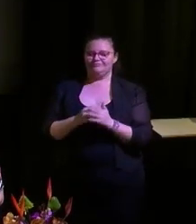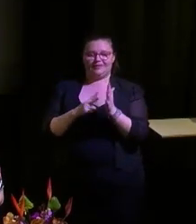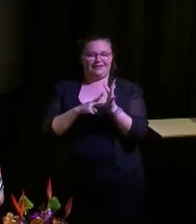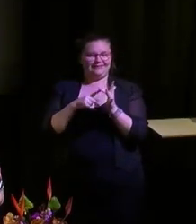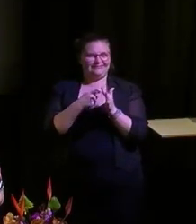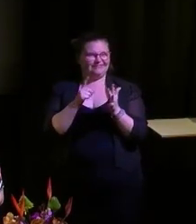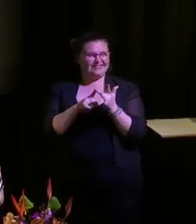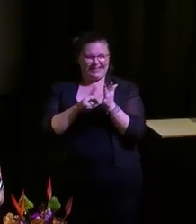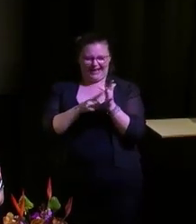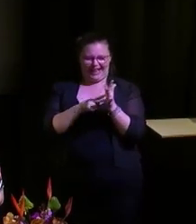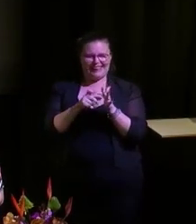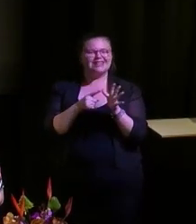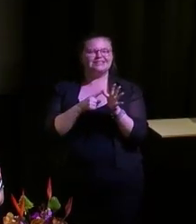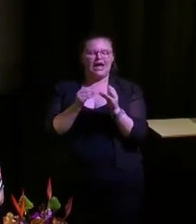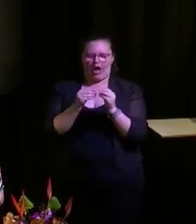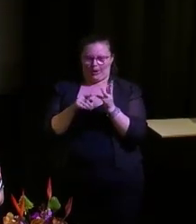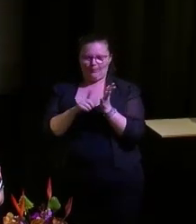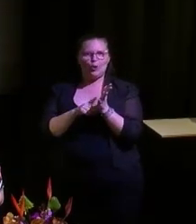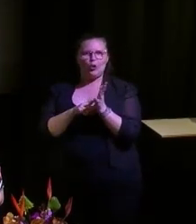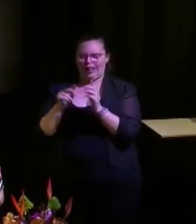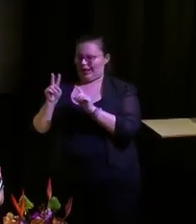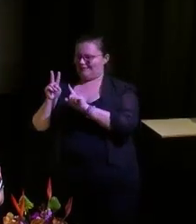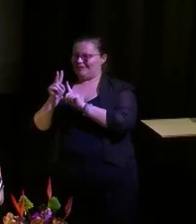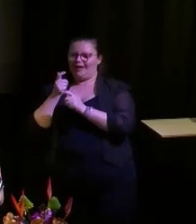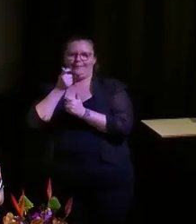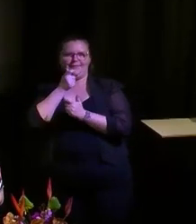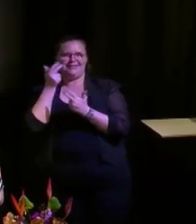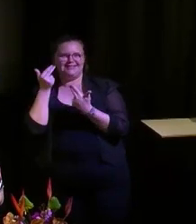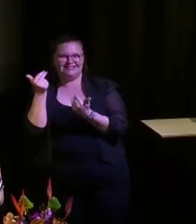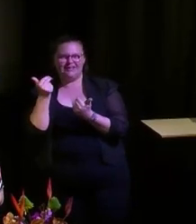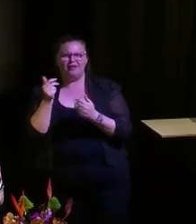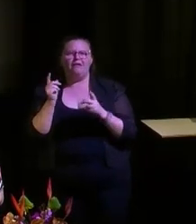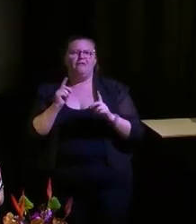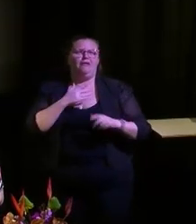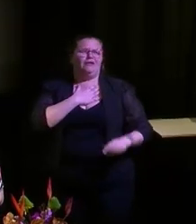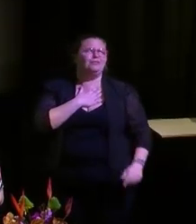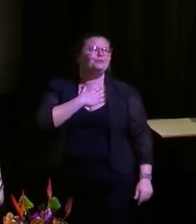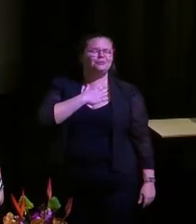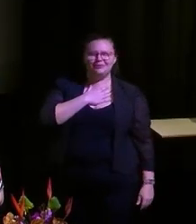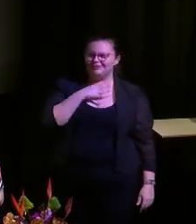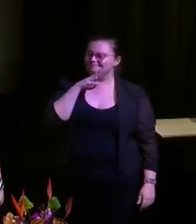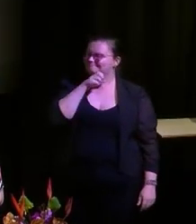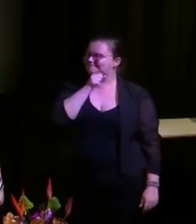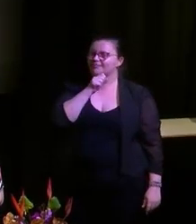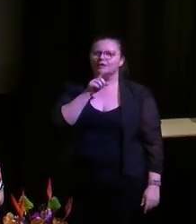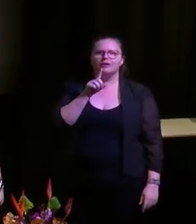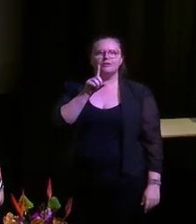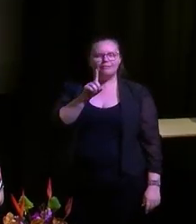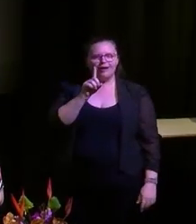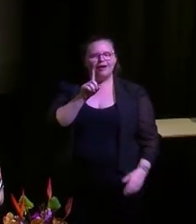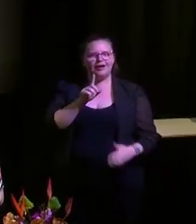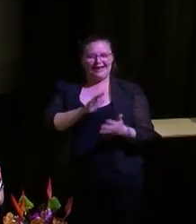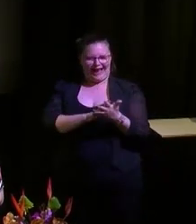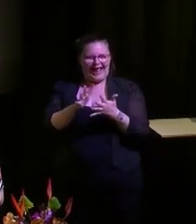Bull are standing there and they're his backup and it's like, wow, I'm their fan. Oh my goodness. But it was the way